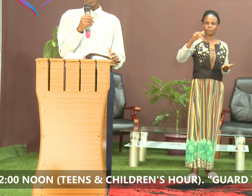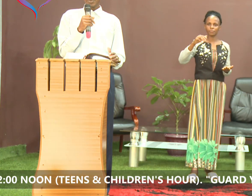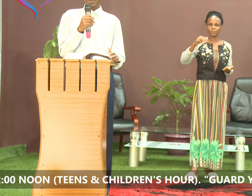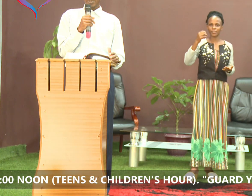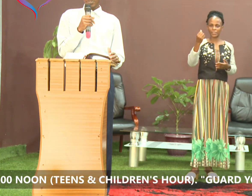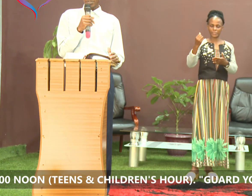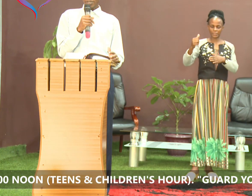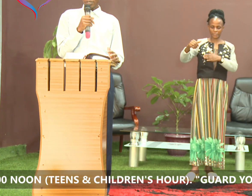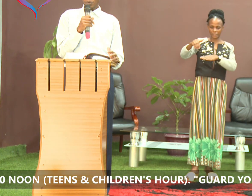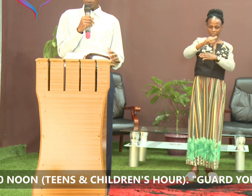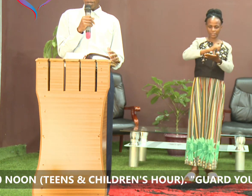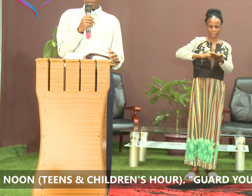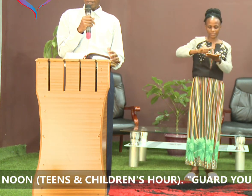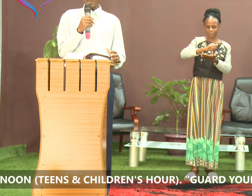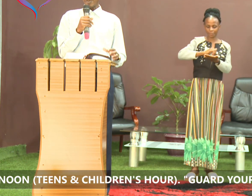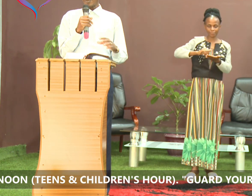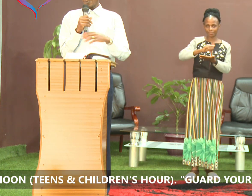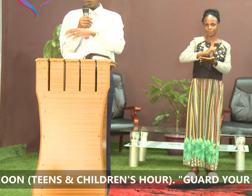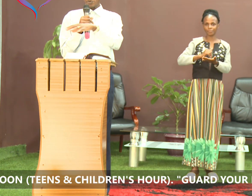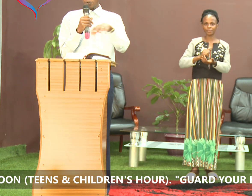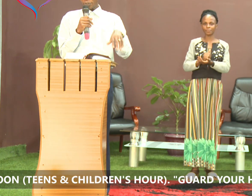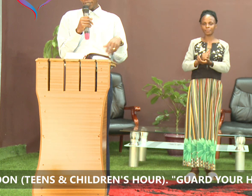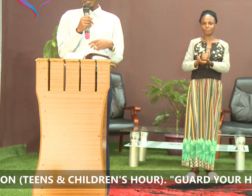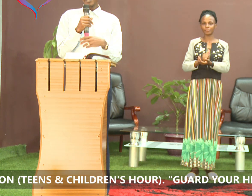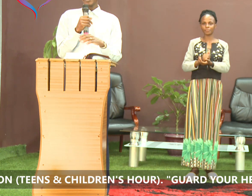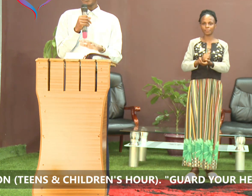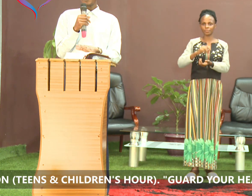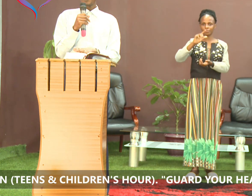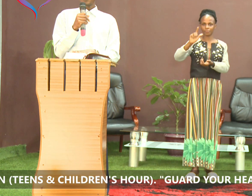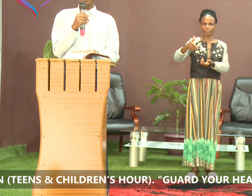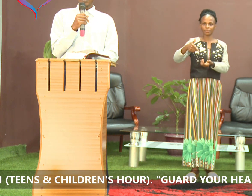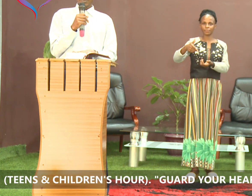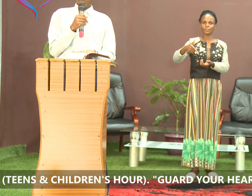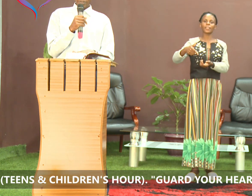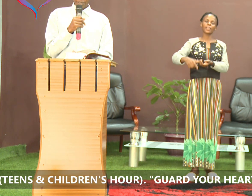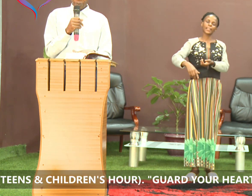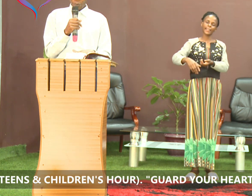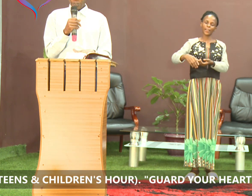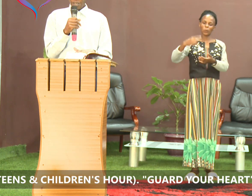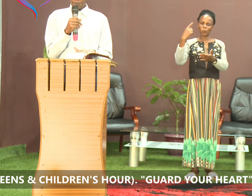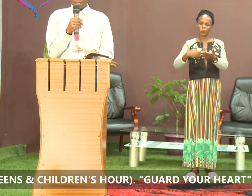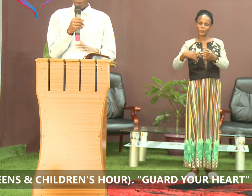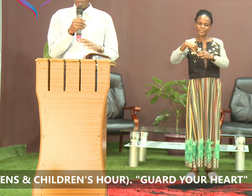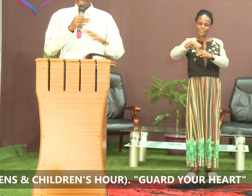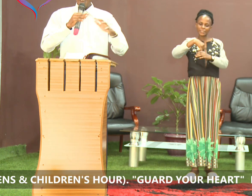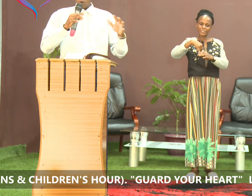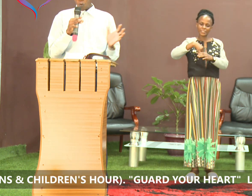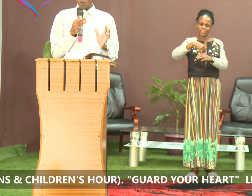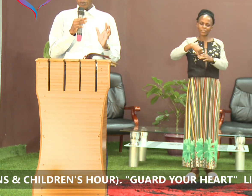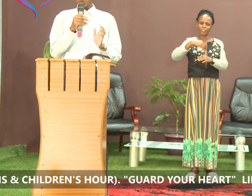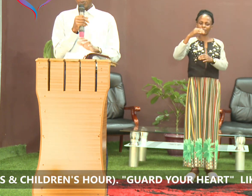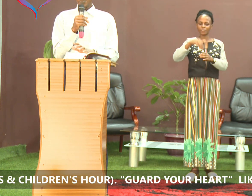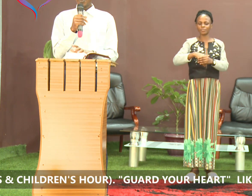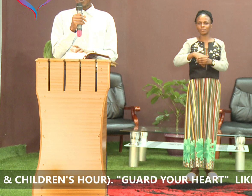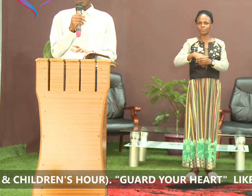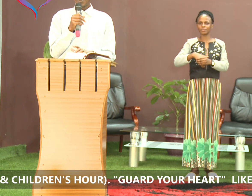is environment. Ekyomukaaga byebikwetolodde. Number 7 is the context. Ekyomusanvu embeera eriwo